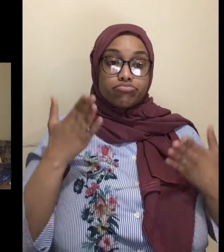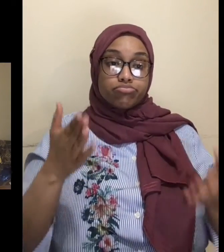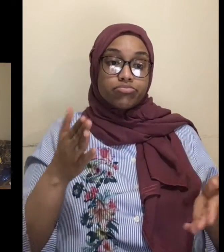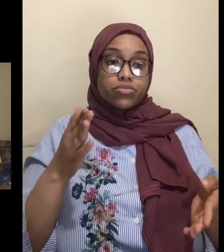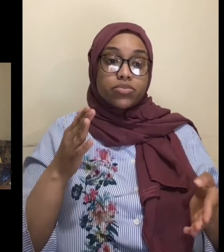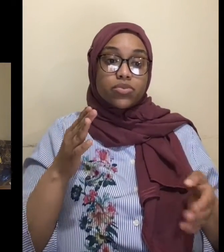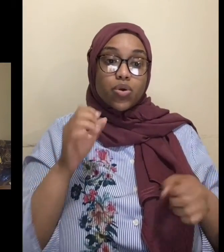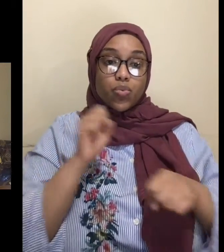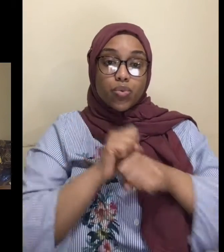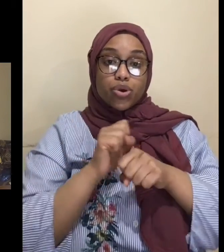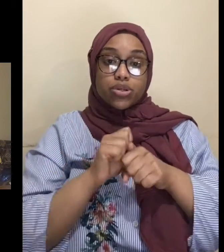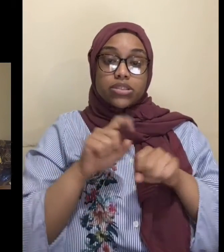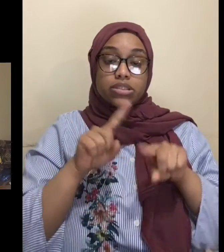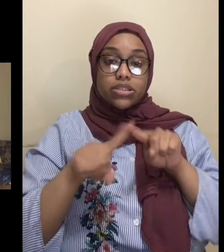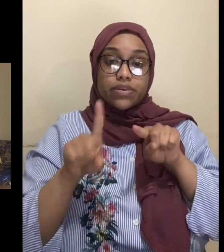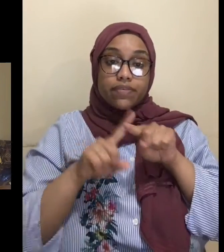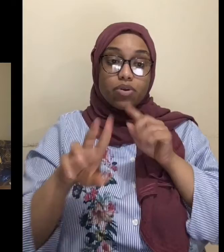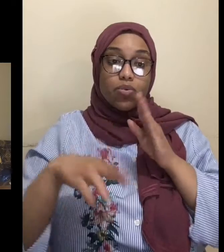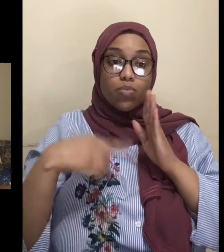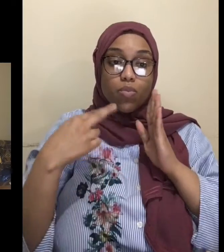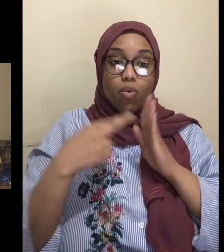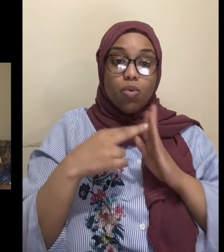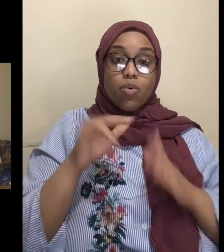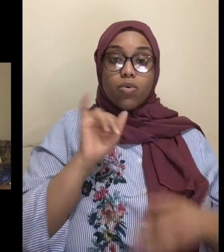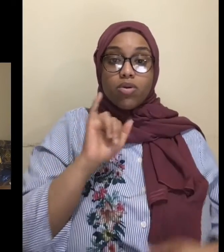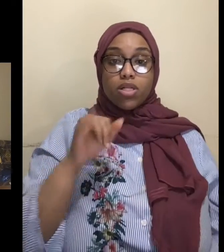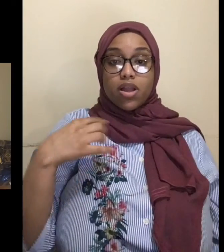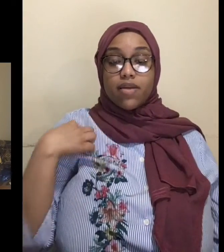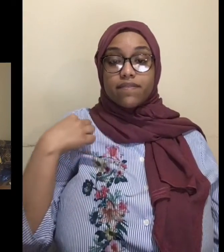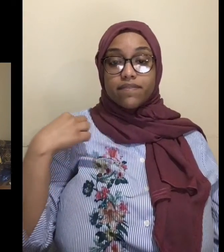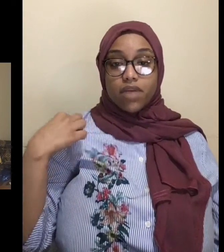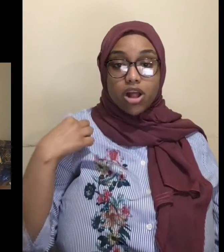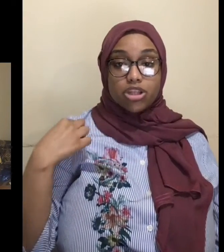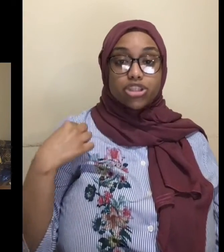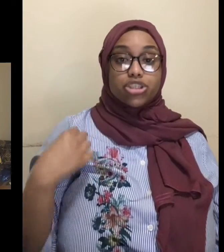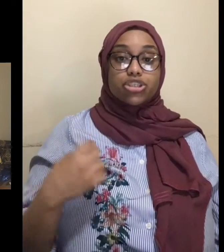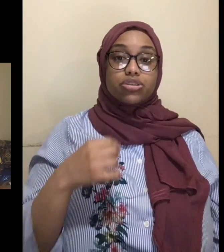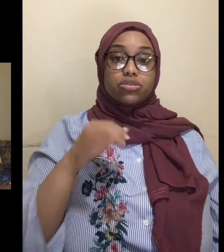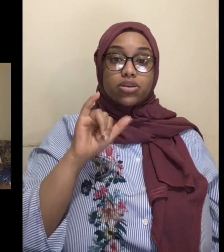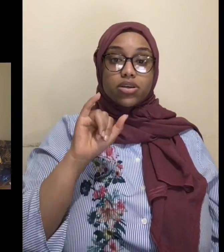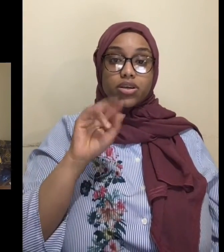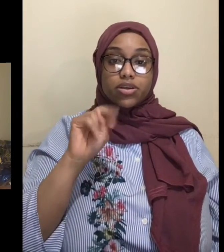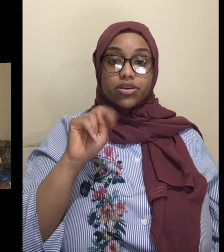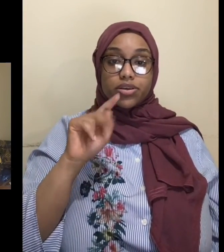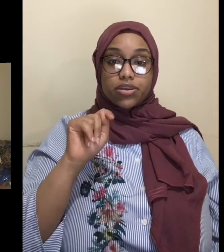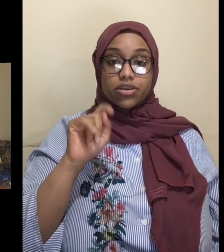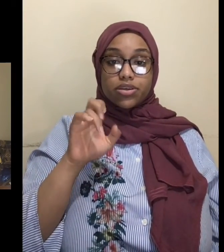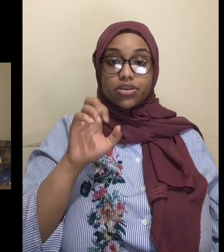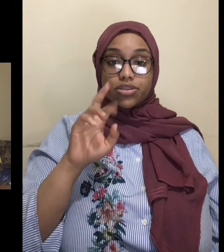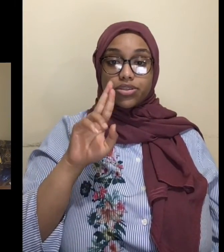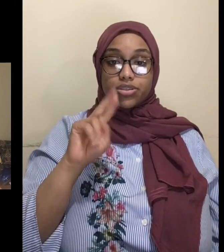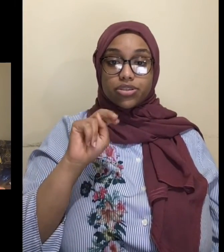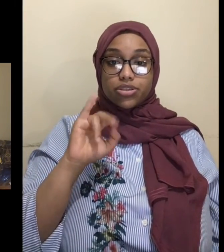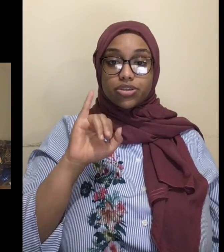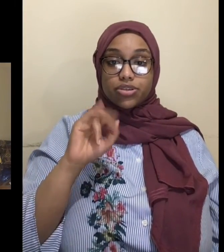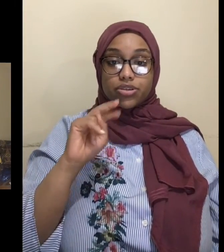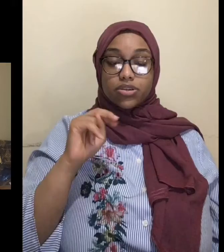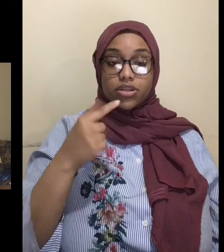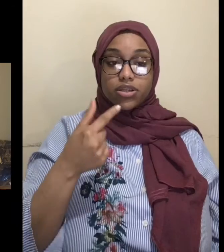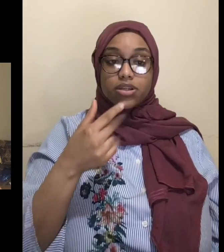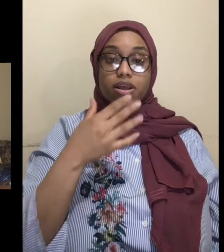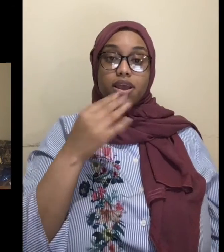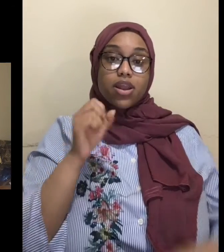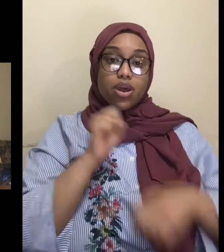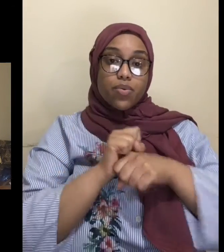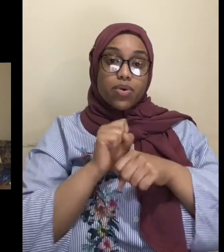your own organization. I have learned so much through this research already, and I have served different roles